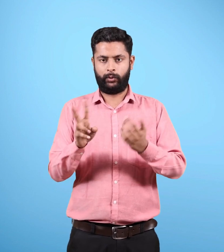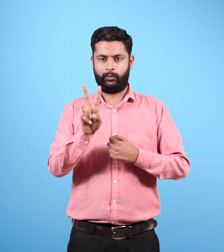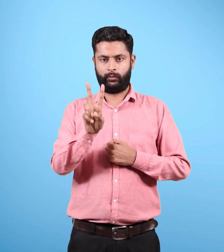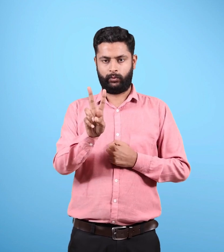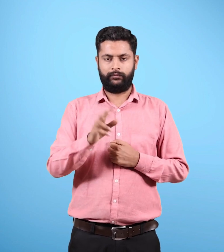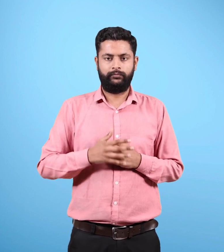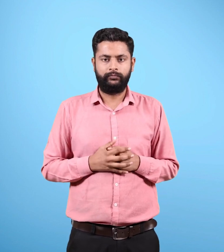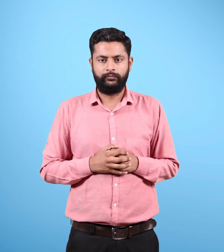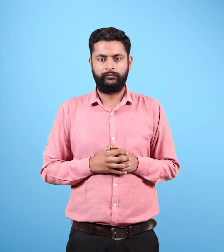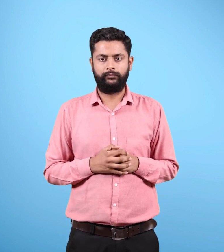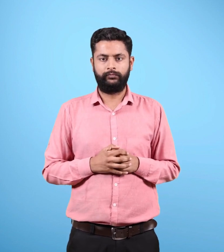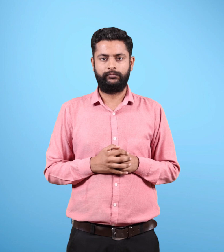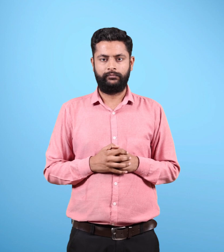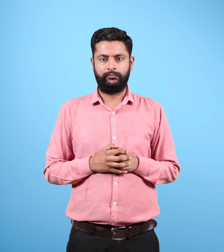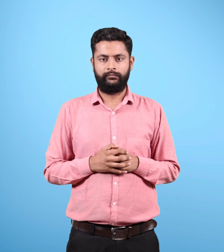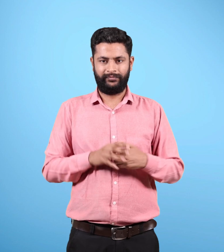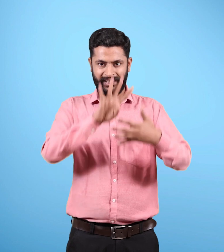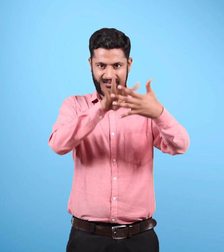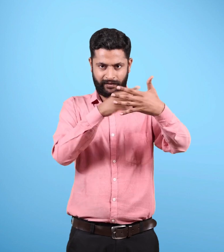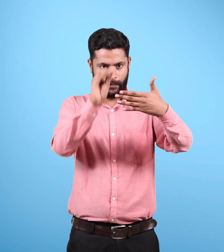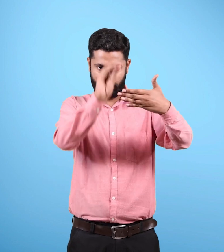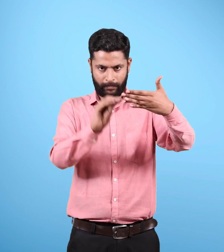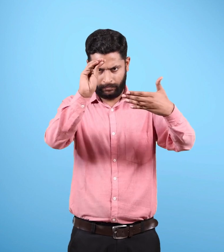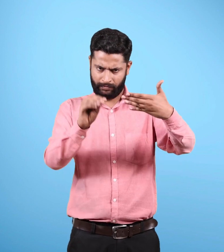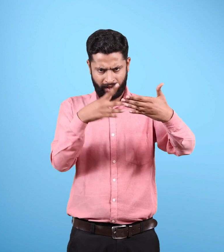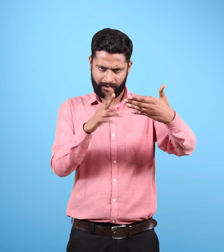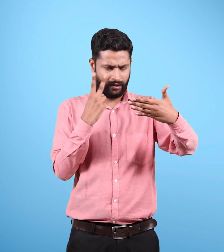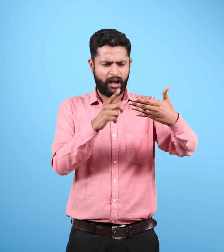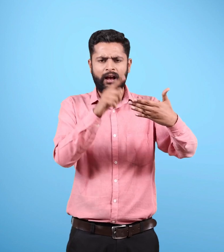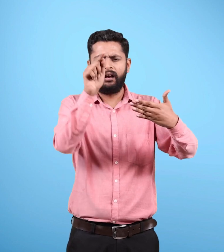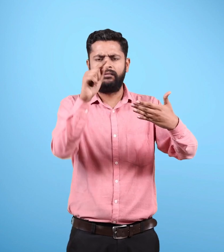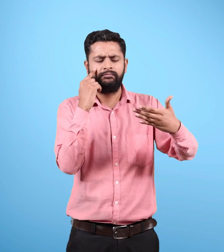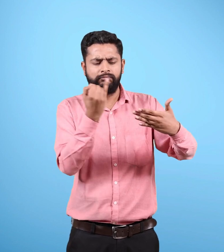Page 2. What do we find?